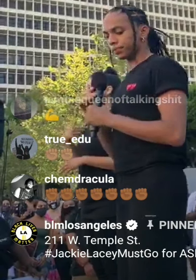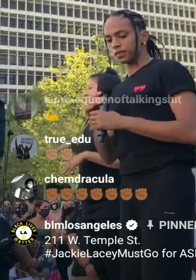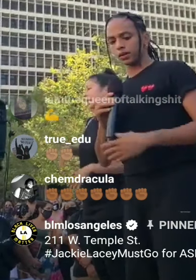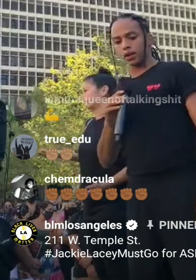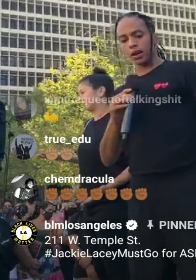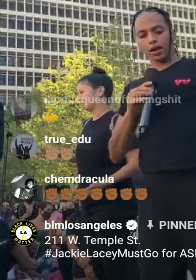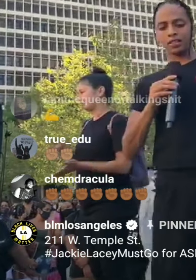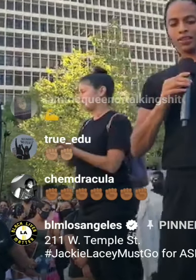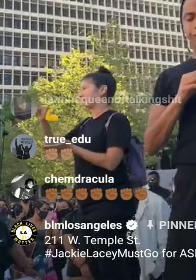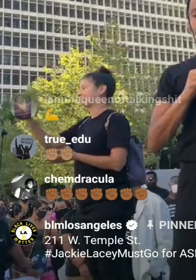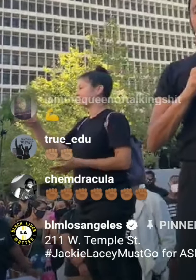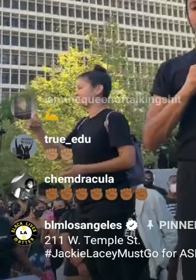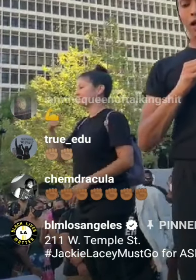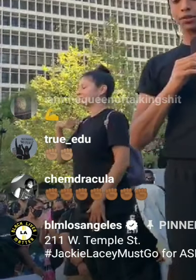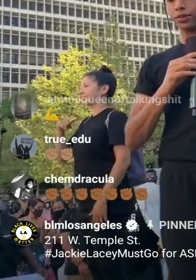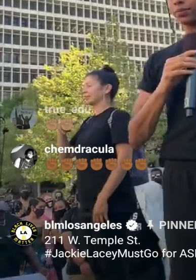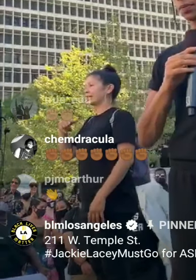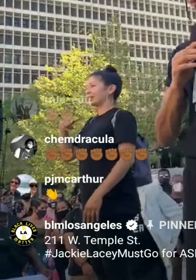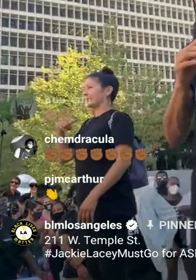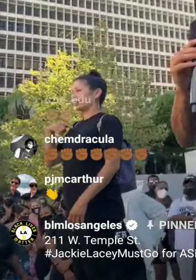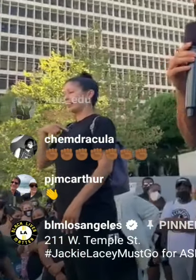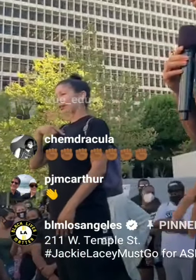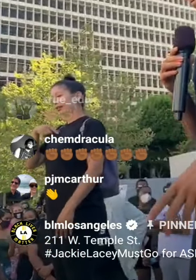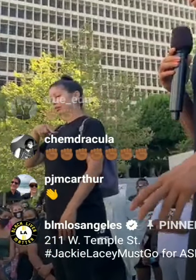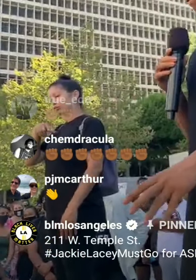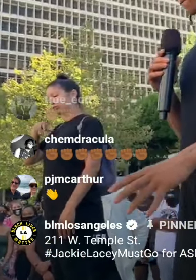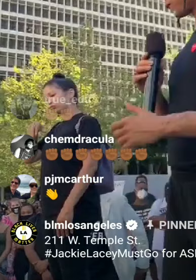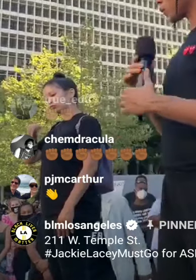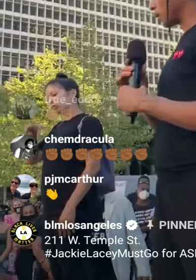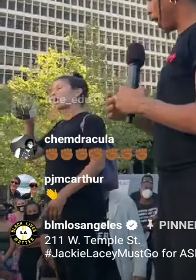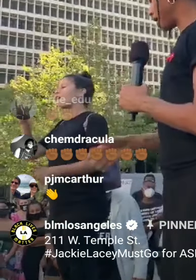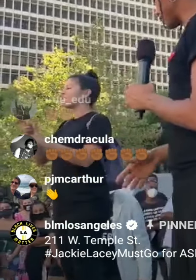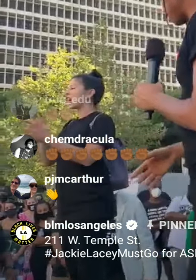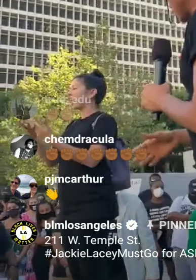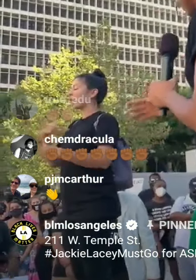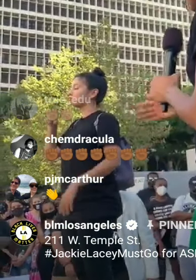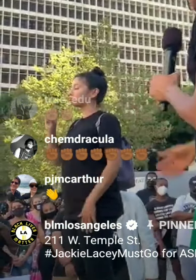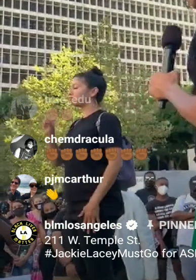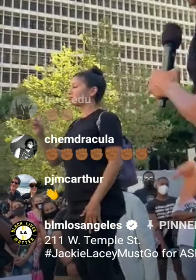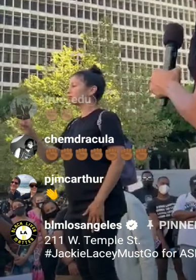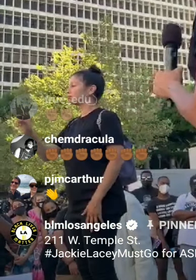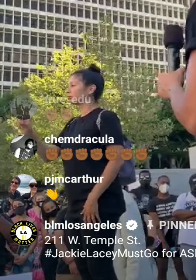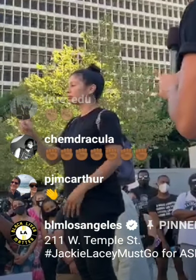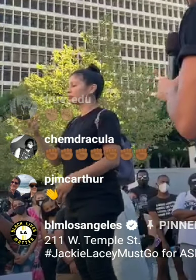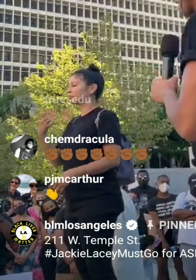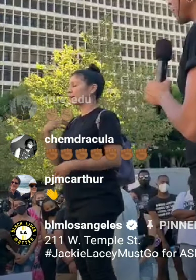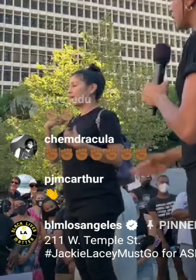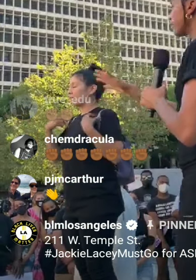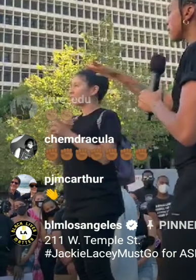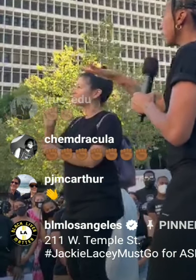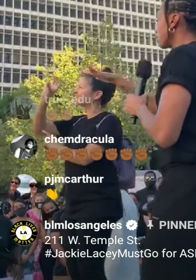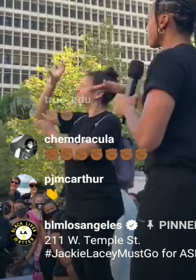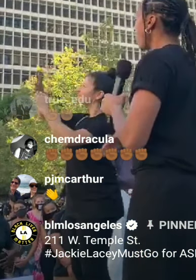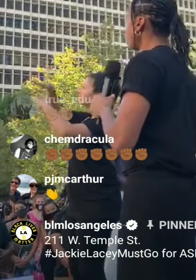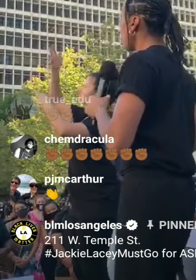If you believe in Black Lives Matter, you can sing it with me. Right back into the top. Here we go.